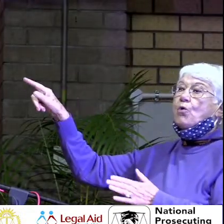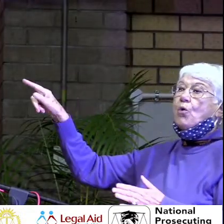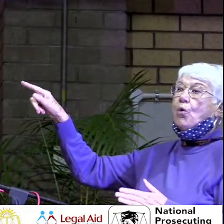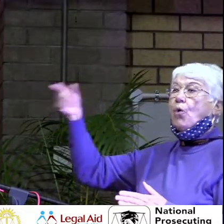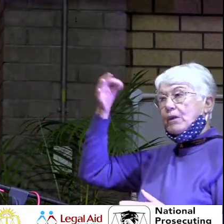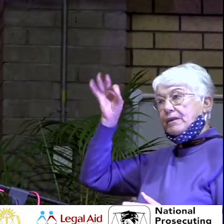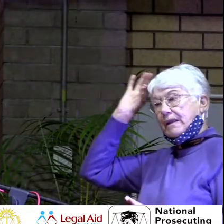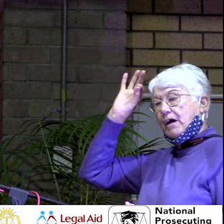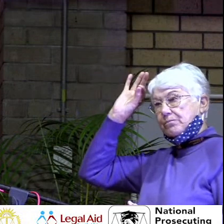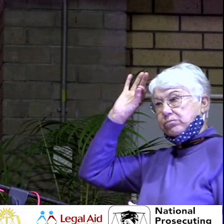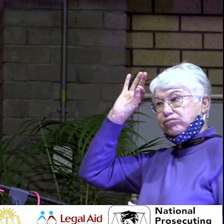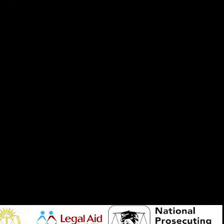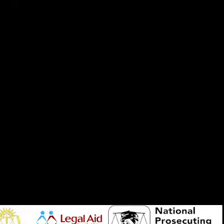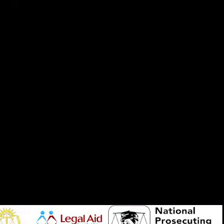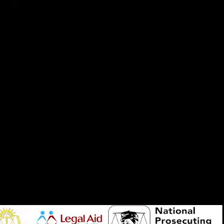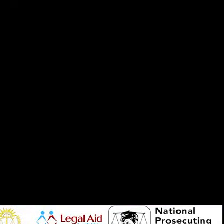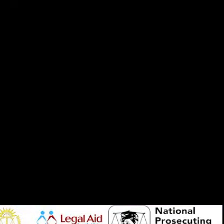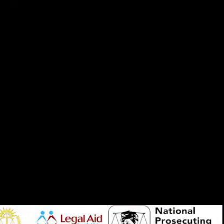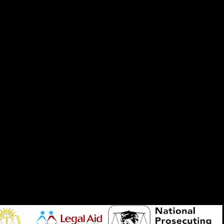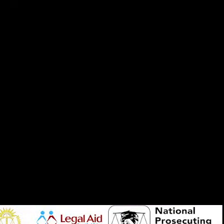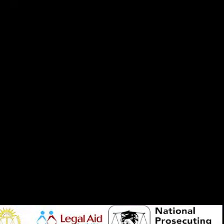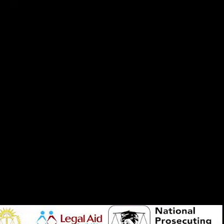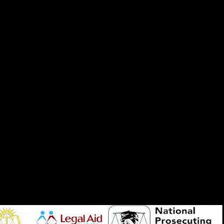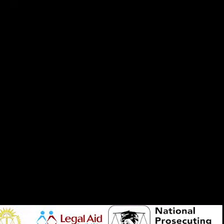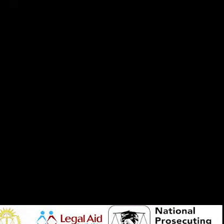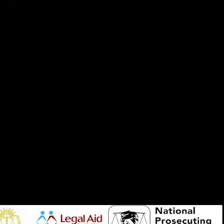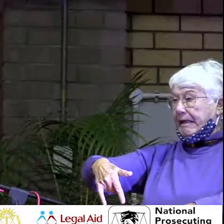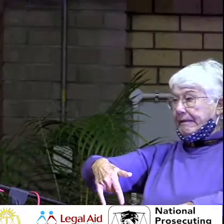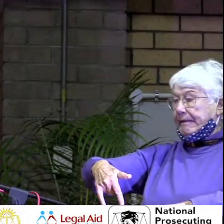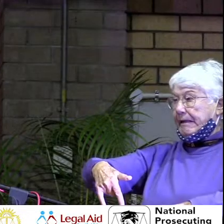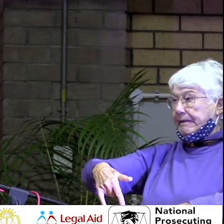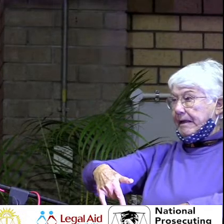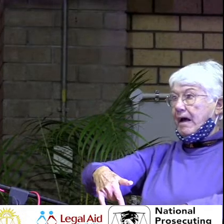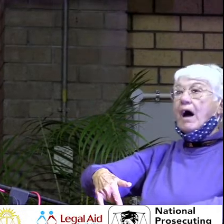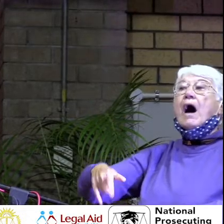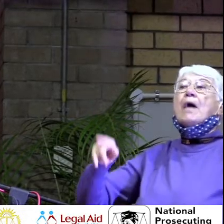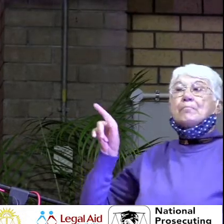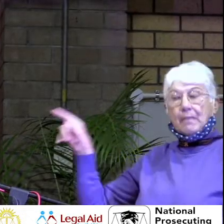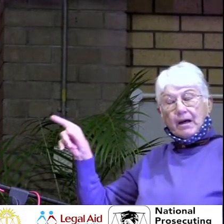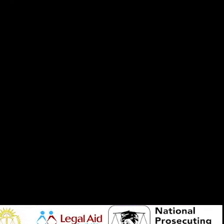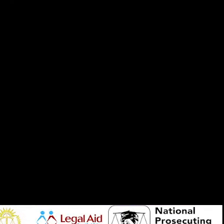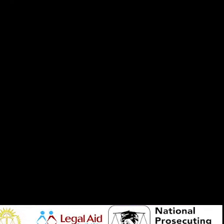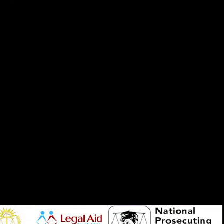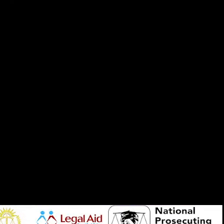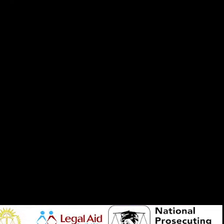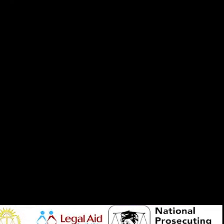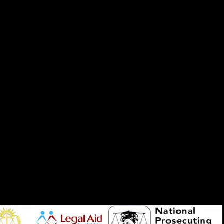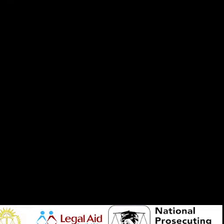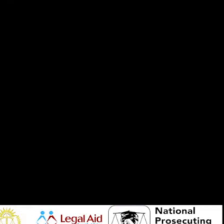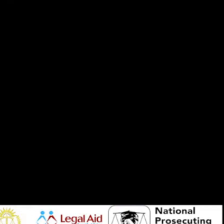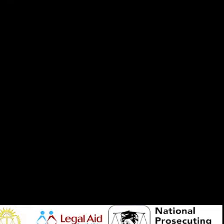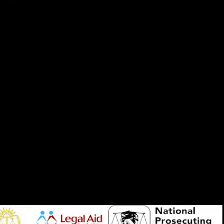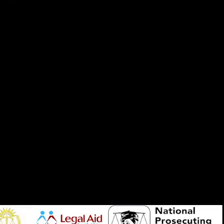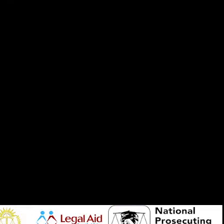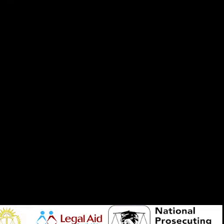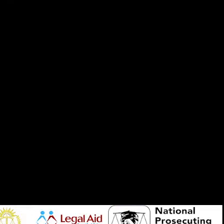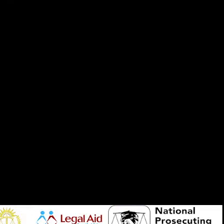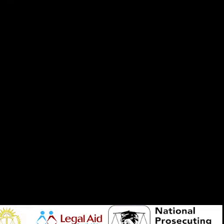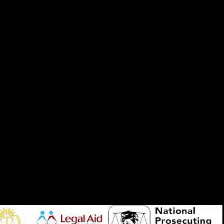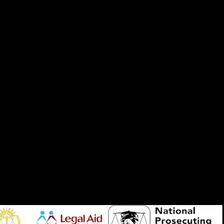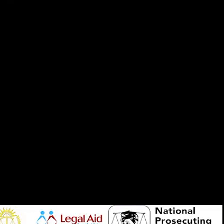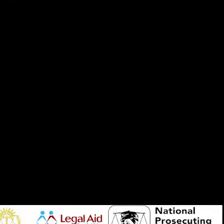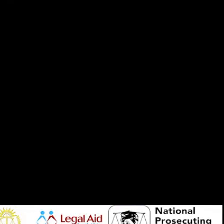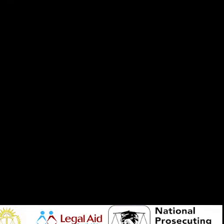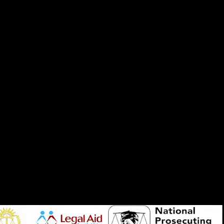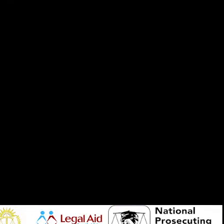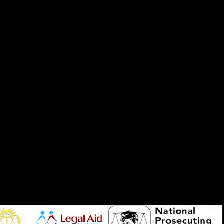But I hope that this initiative will be genuine and people will realize those promises that